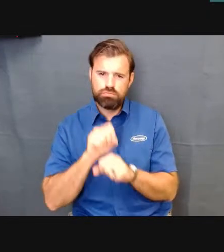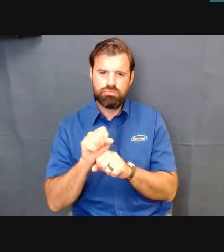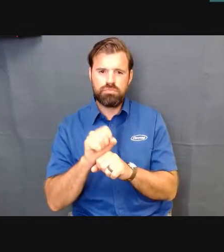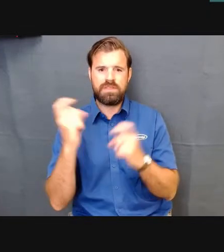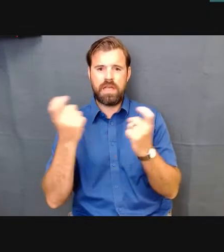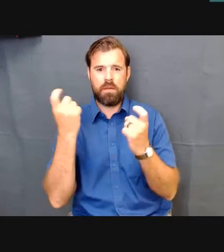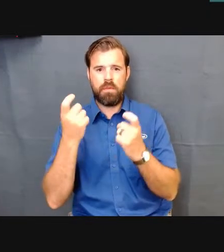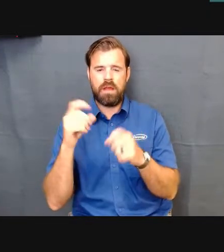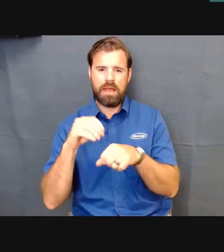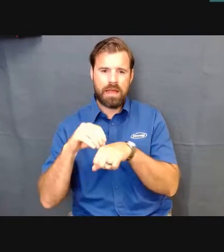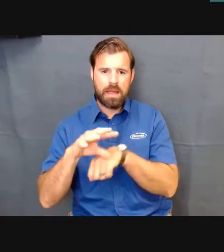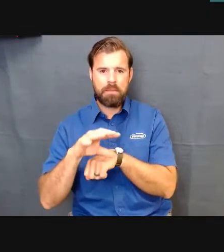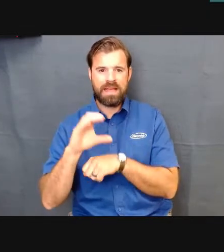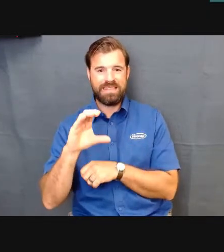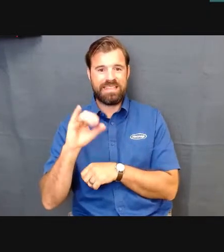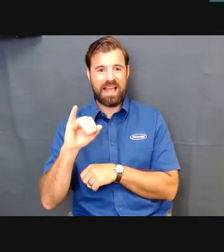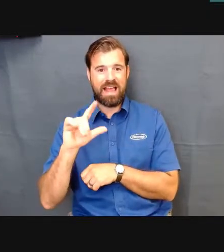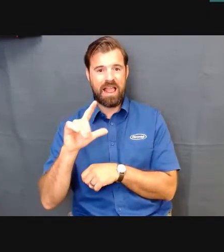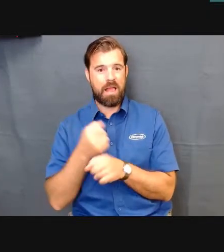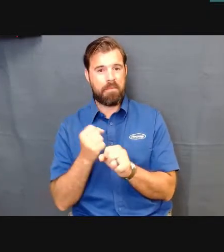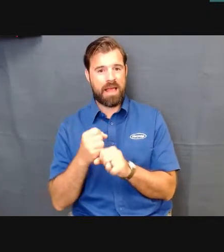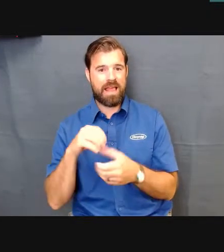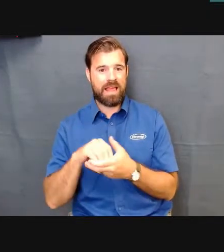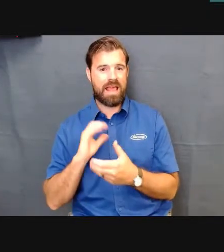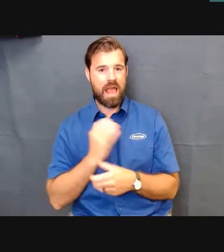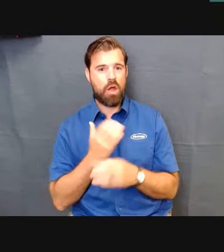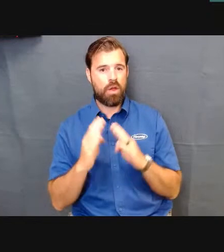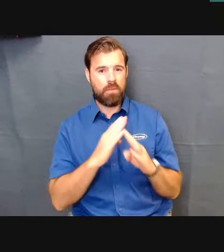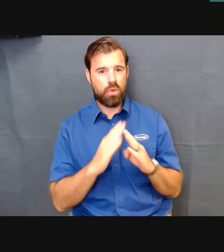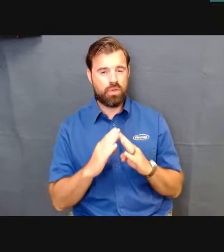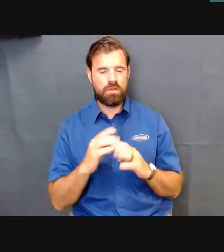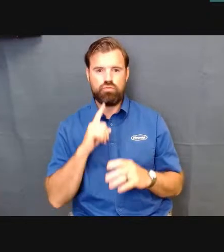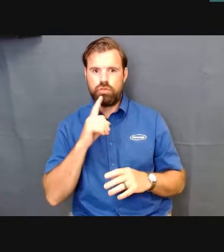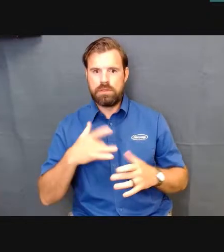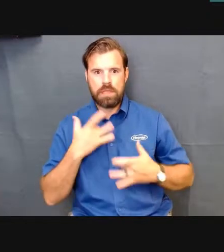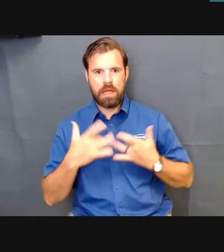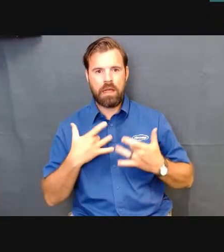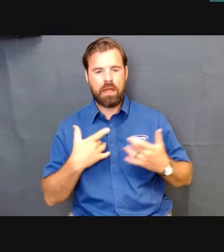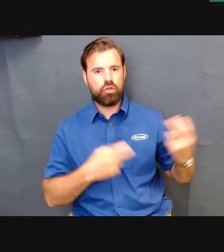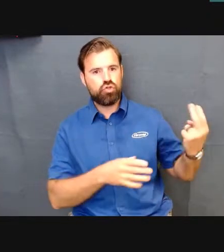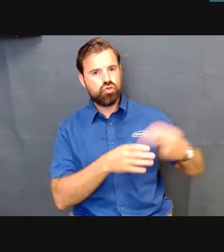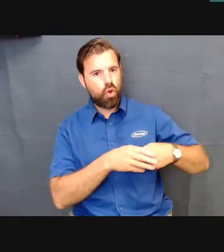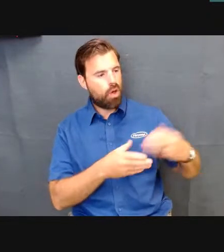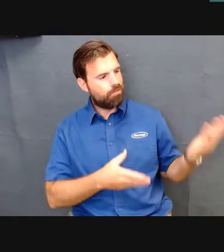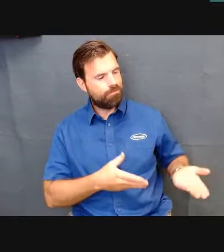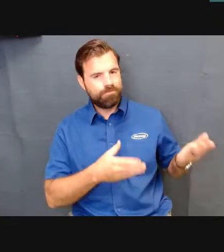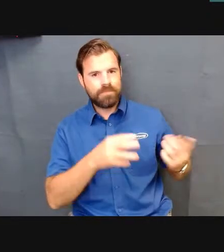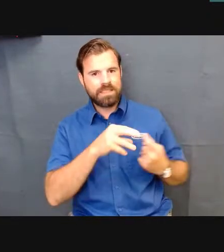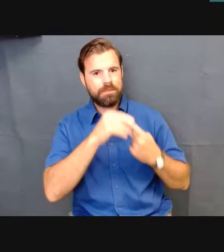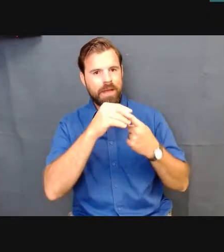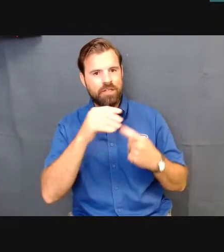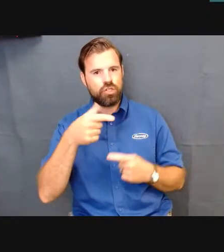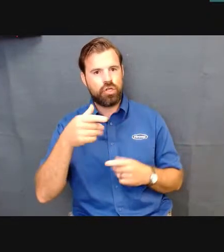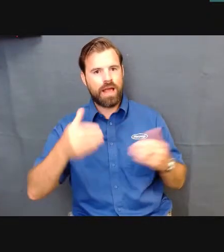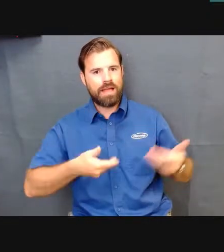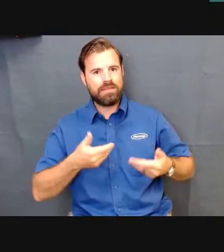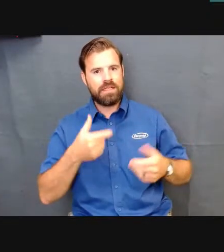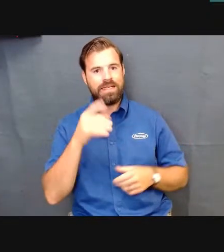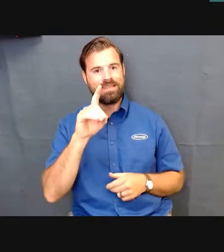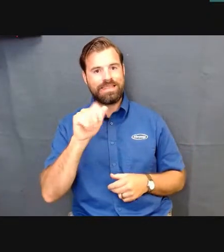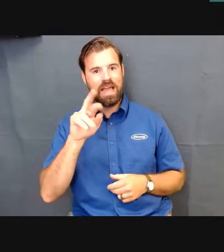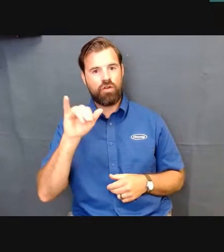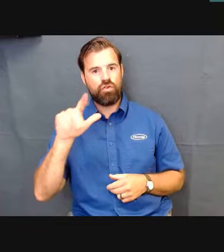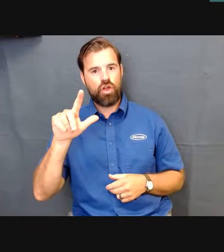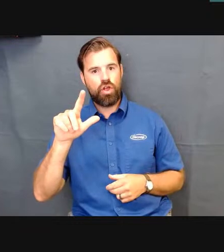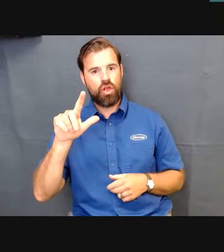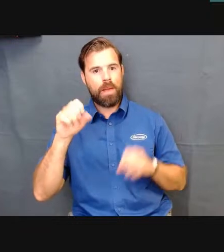of the impact CIL is making in our community. Super excited. I'm joined by a very special guest tonight, Darrell the